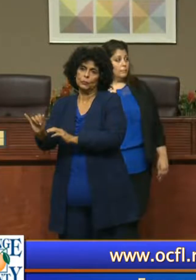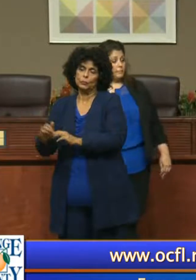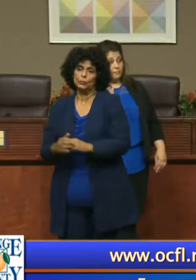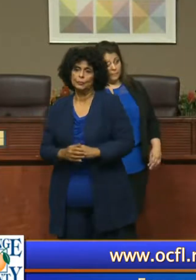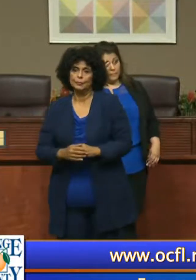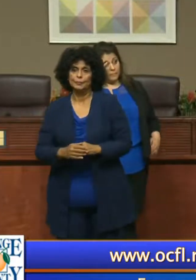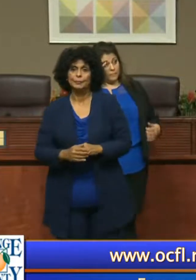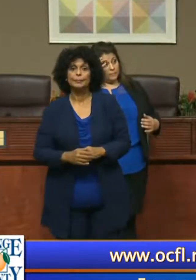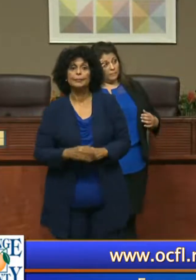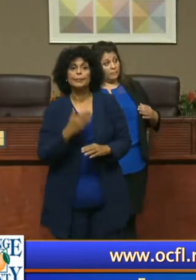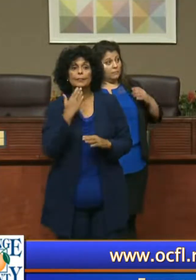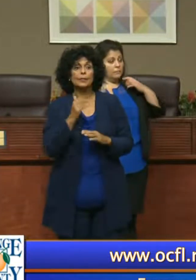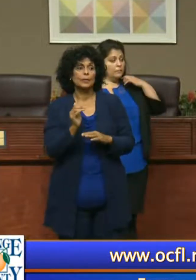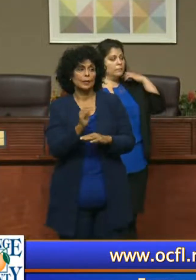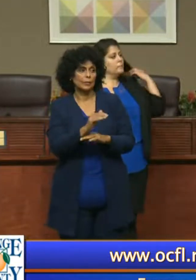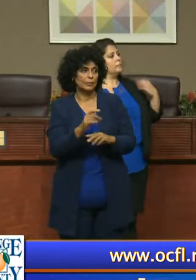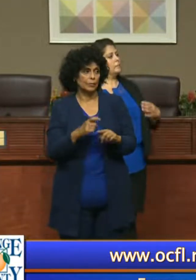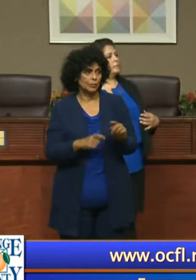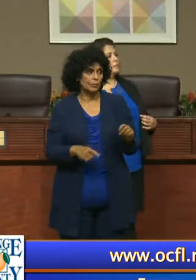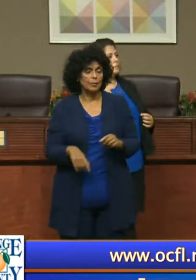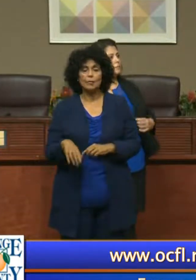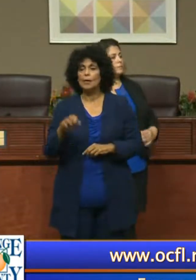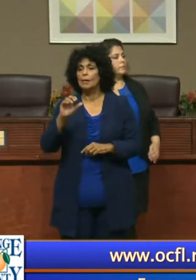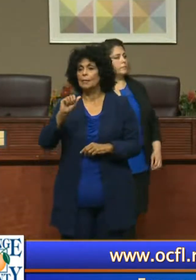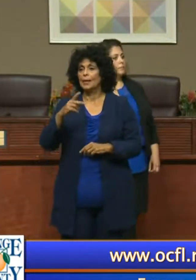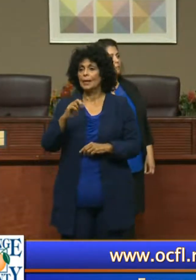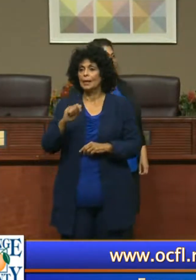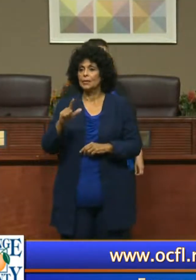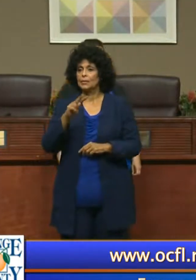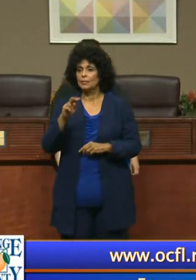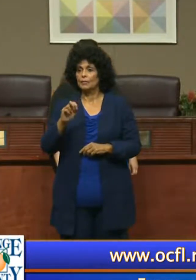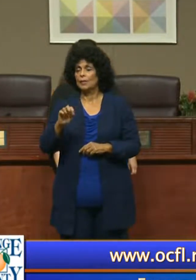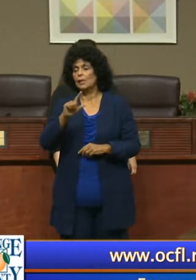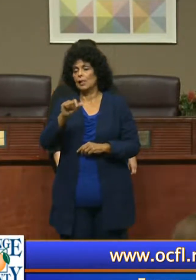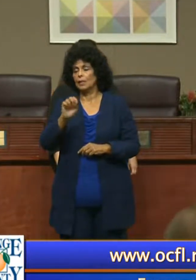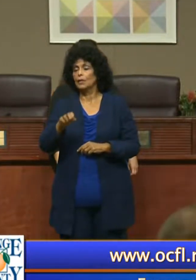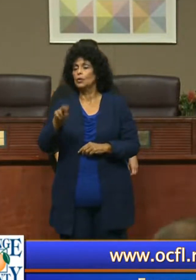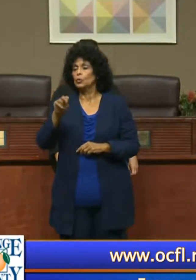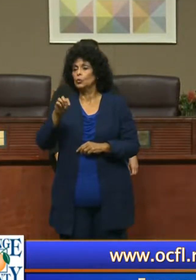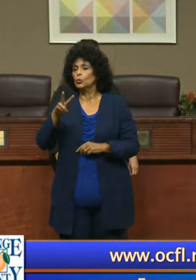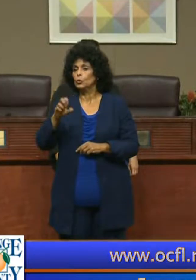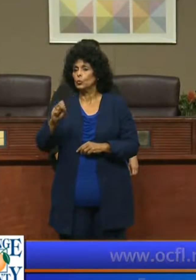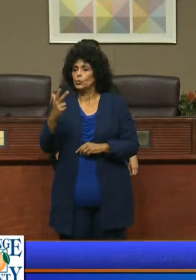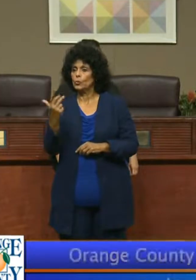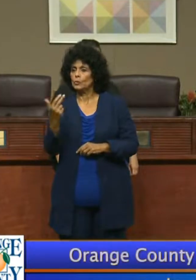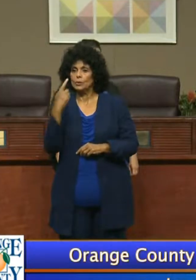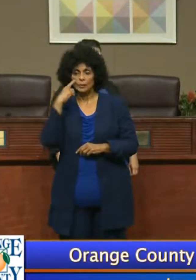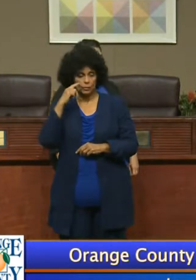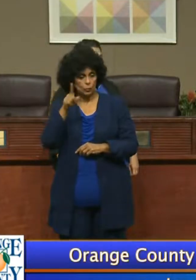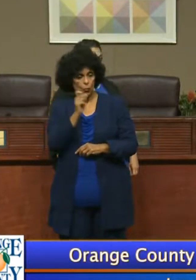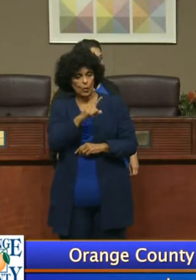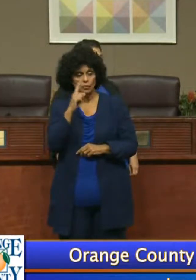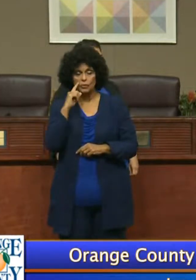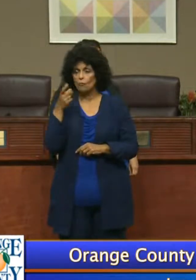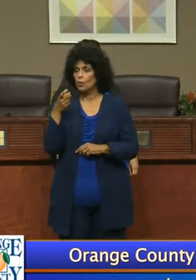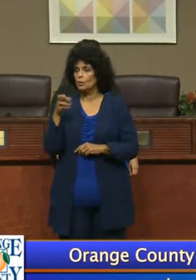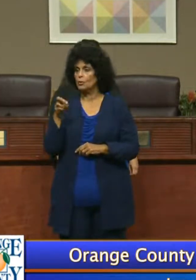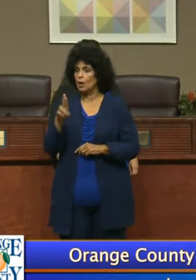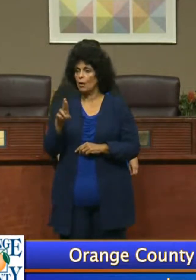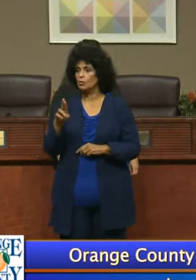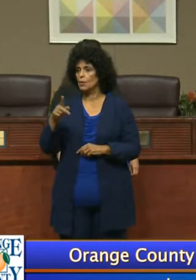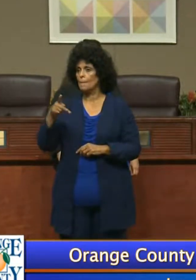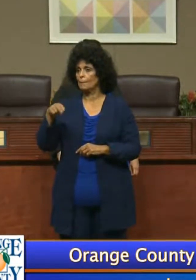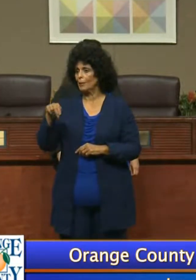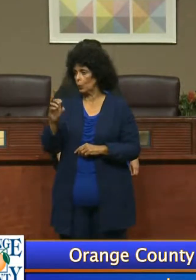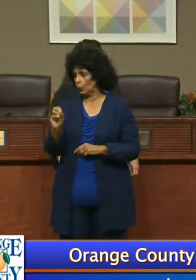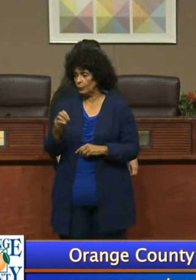Good afternoon. I have one question coming in from Asher Wildman with News 13. It's for Dr. Pino. Do you know or can you